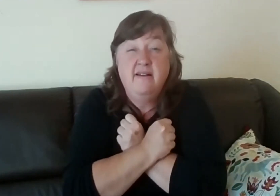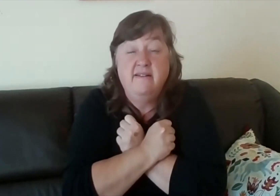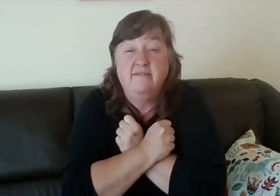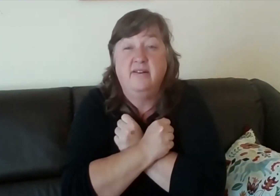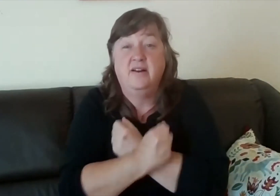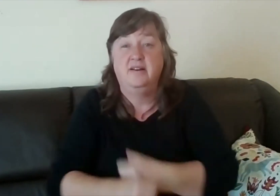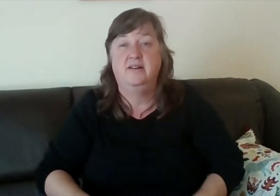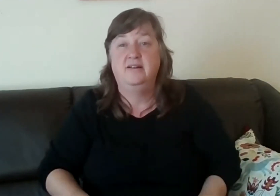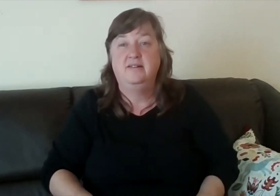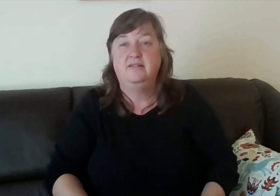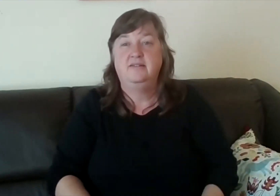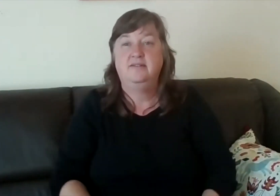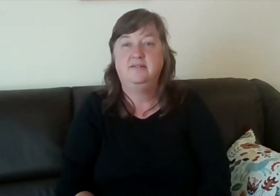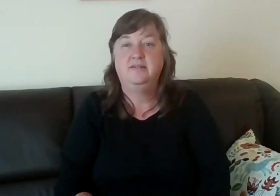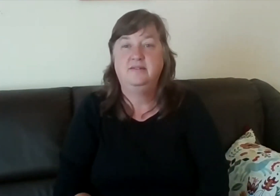Love.